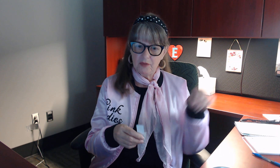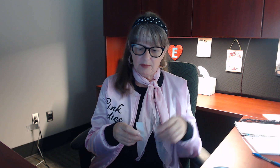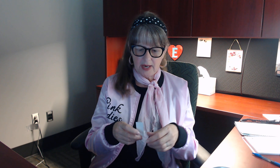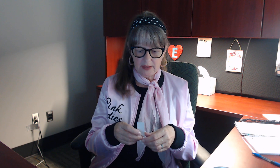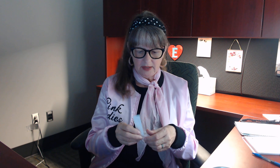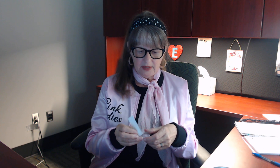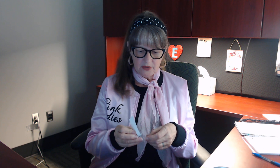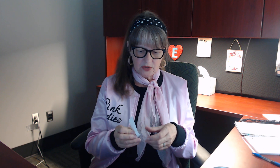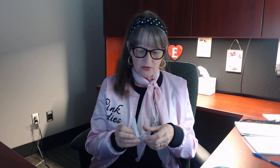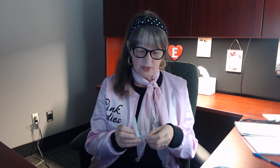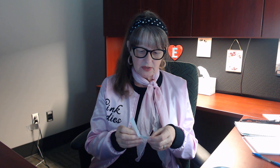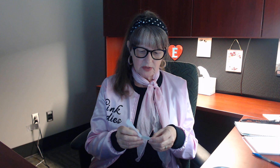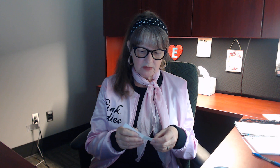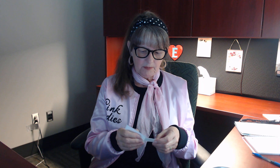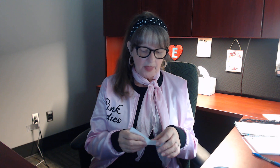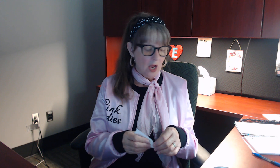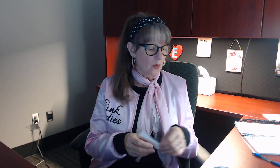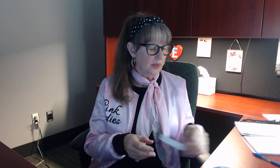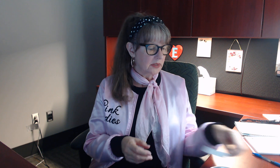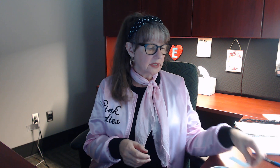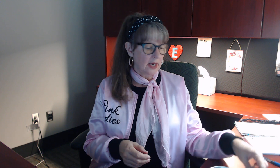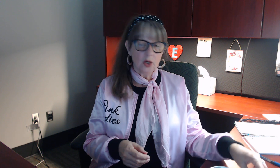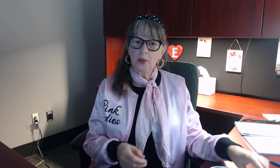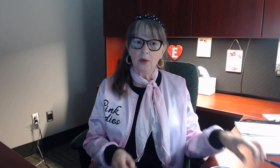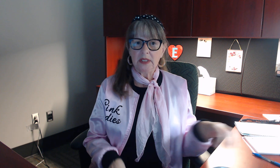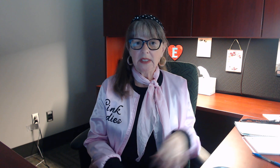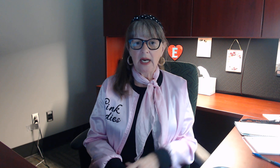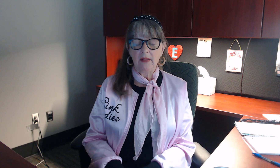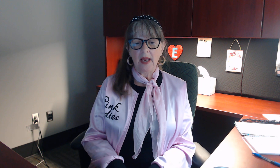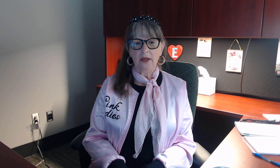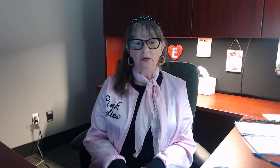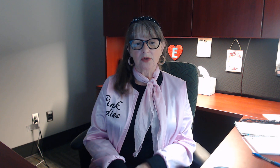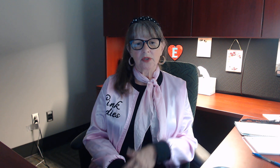my students. Oh, scared? We already did kind of that. You're just going.